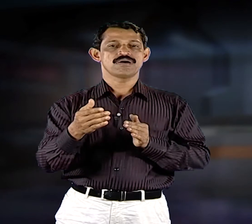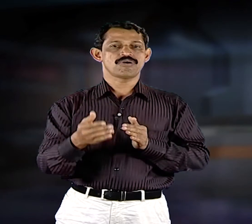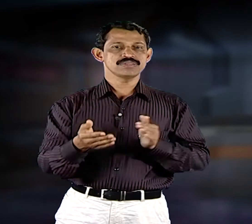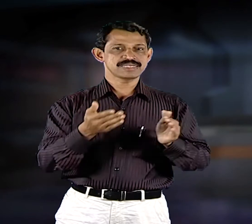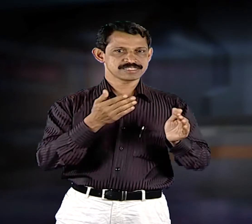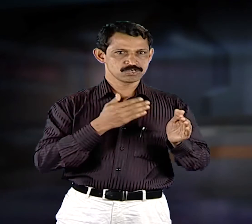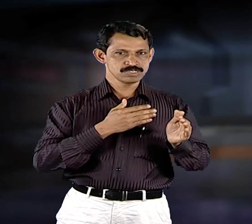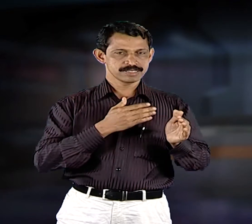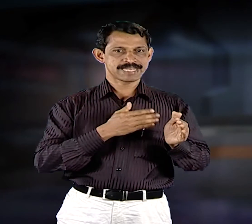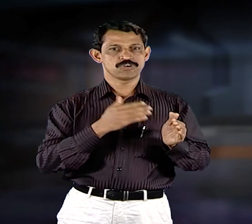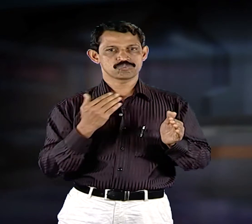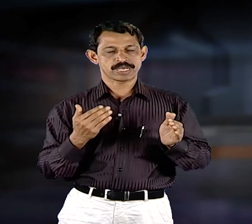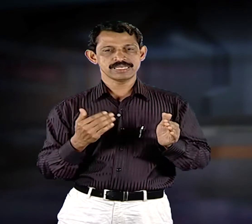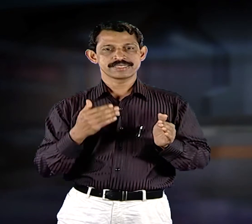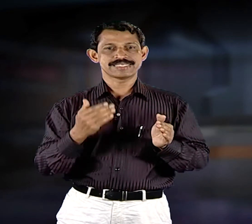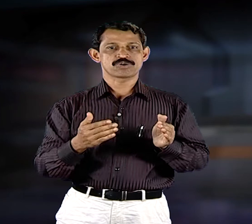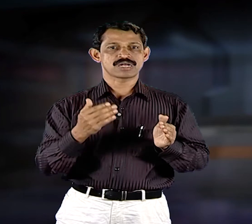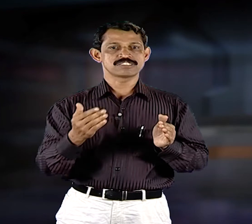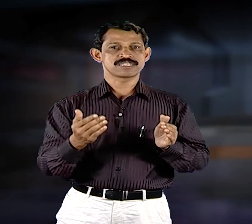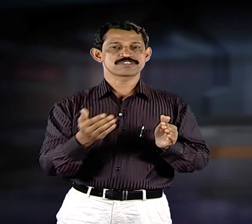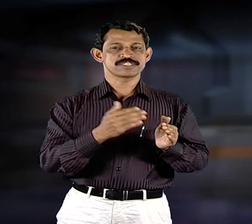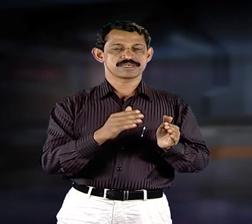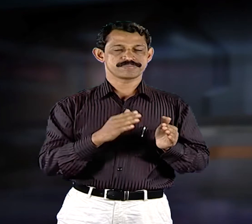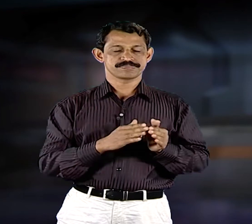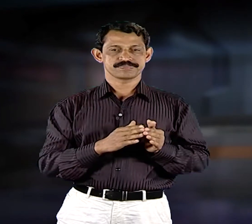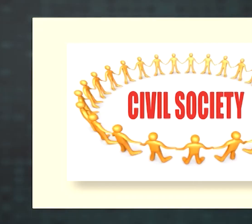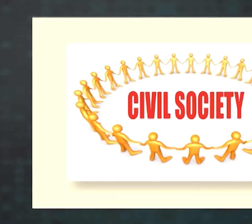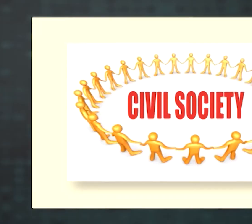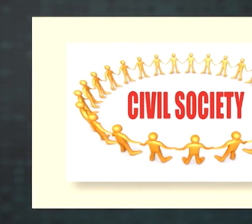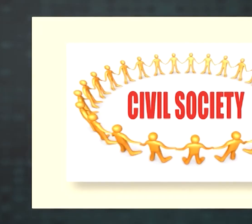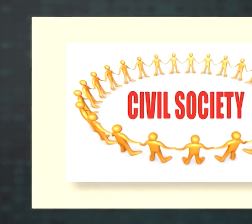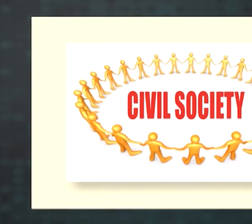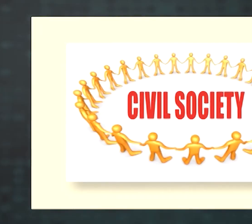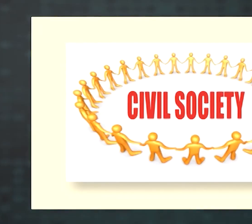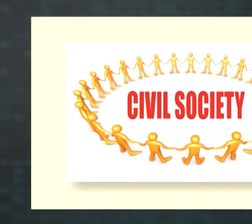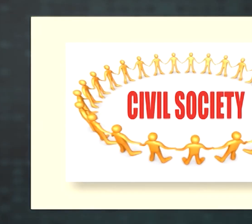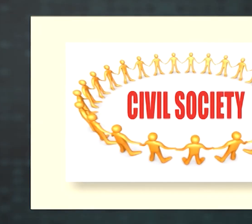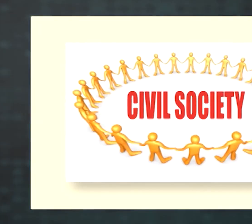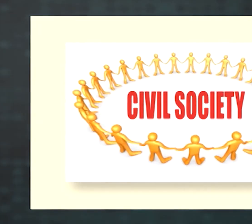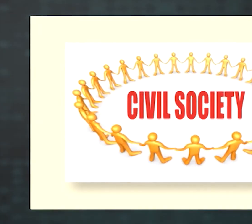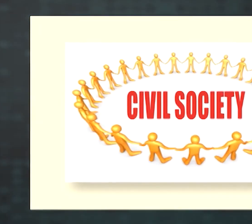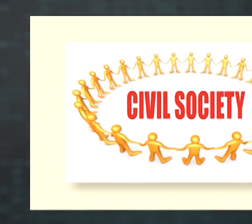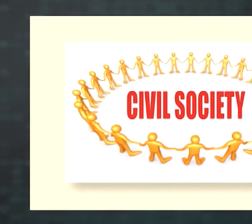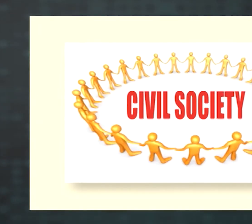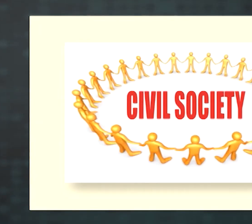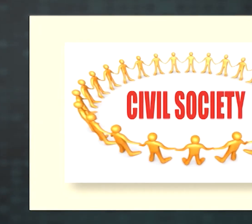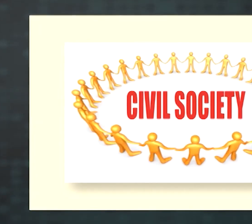all that is good and worthwhile in our culture and tradition. The goal of value education in a society can be